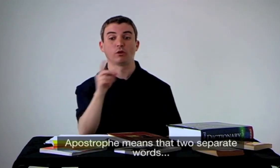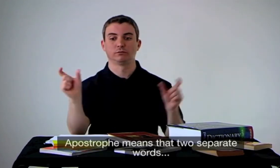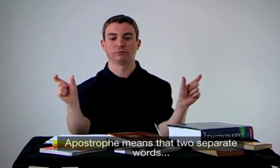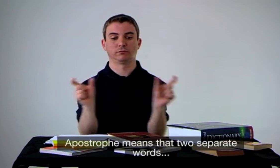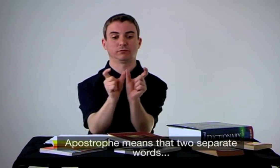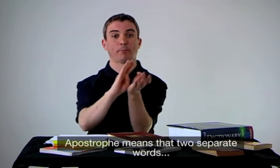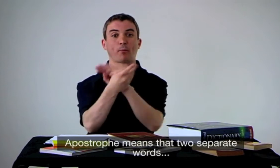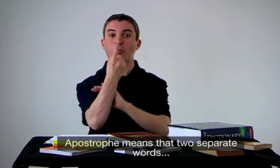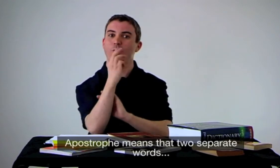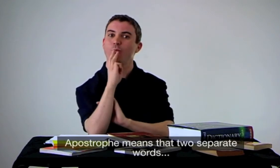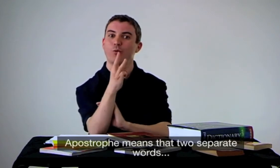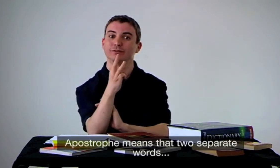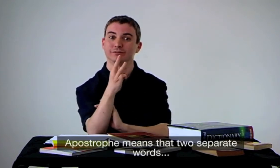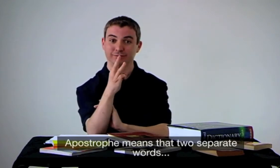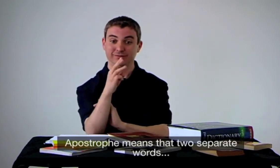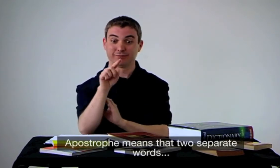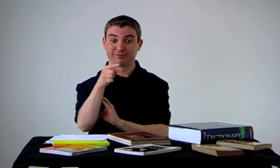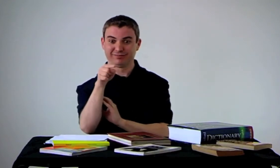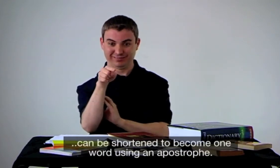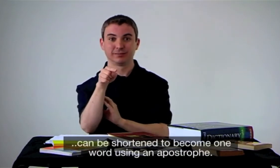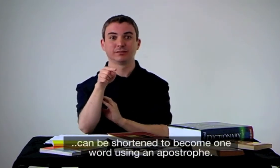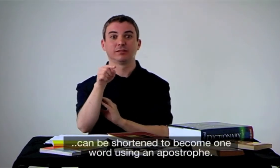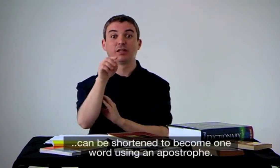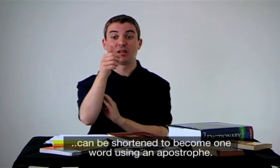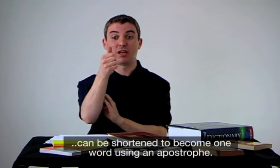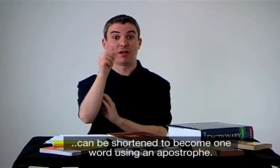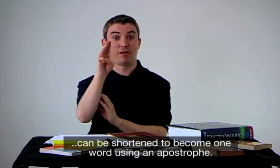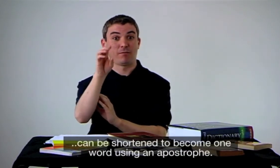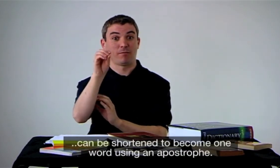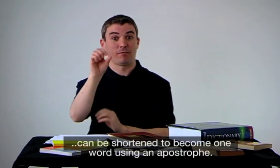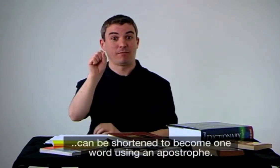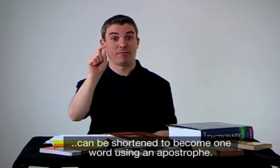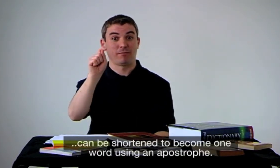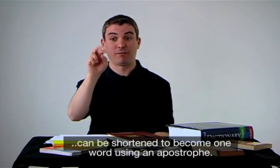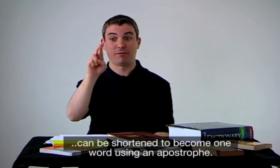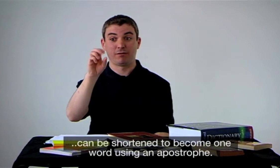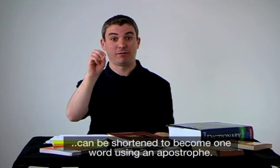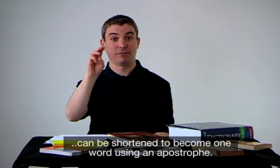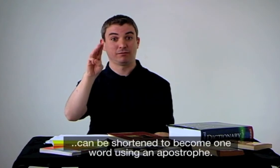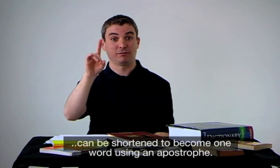Apostrophe means that 2 separate words can be shortened to become one word using an apostrophe.